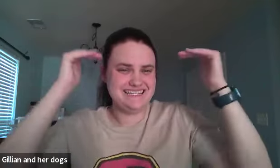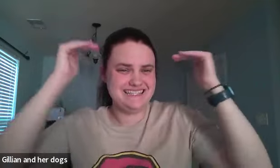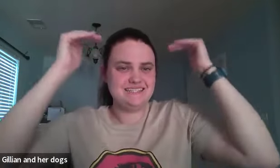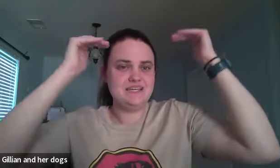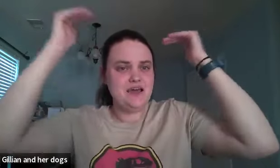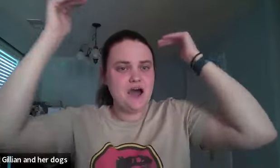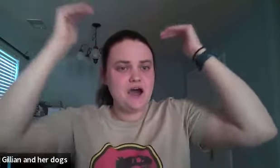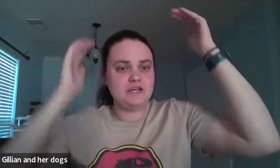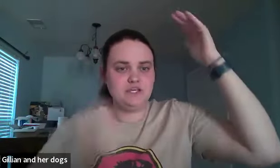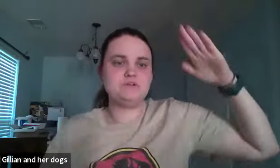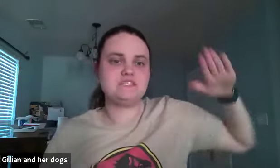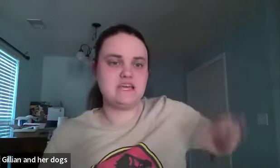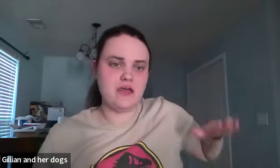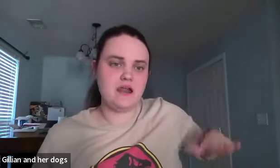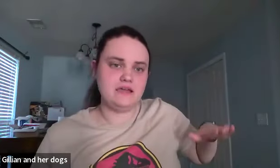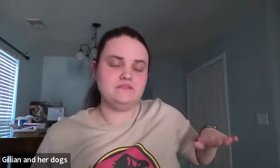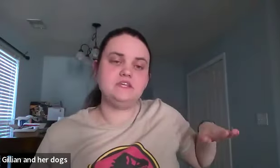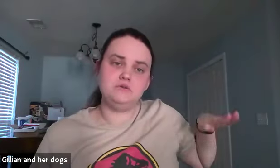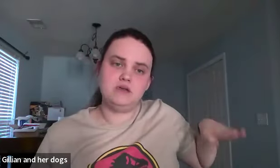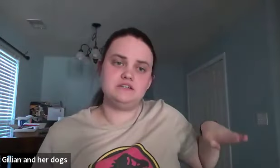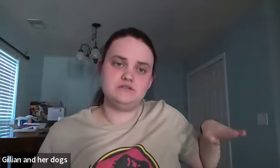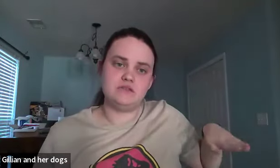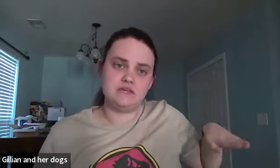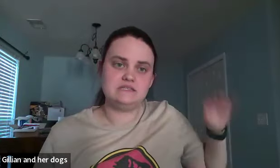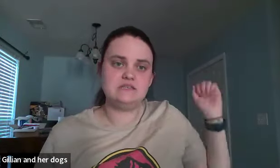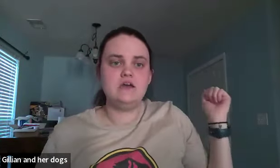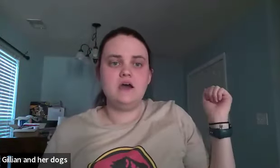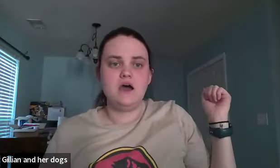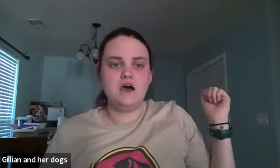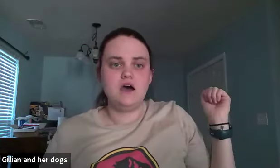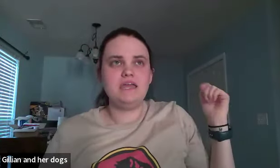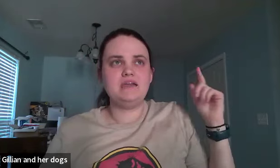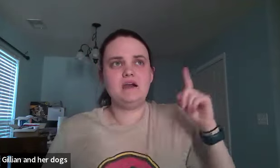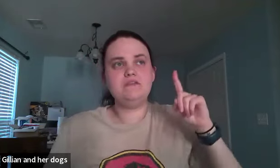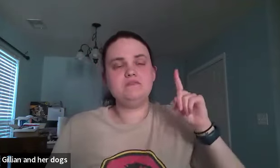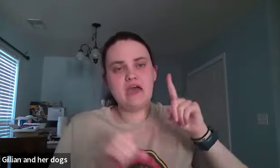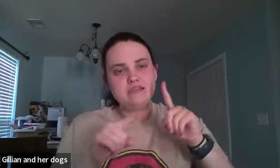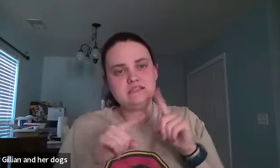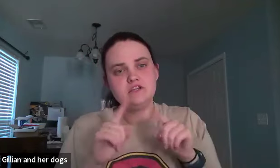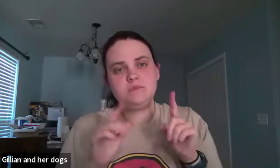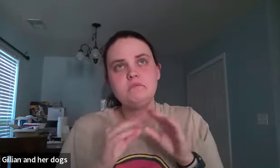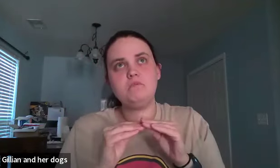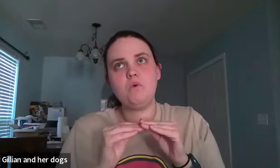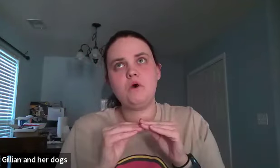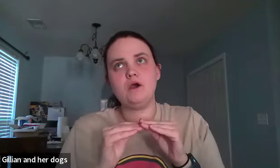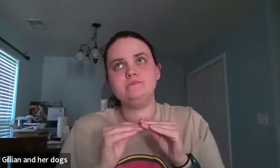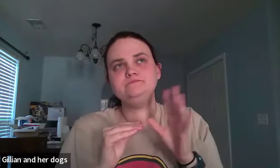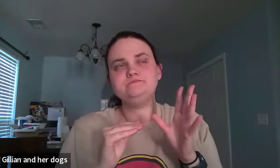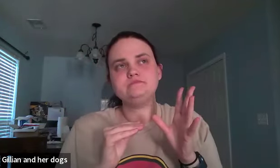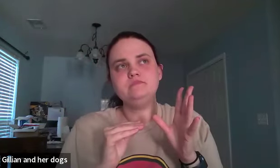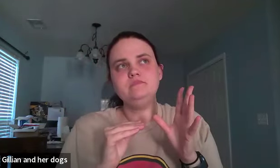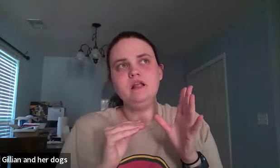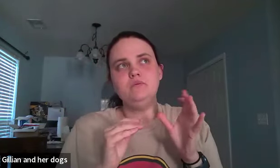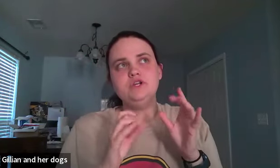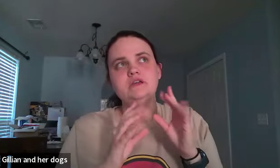this. Like you were saying, that height thing, you can do this. It kind of that's a little bit more where you